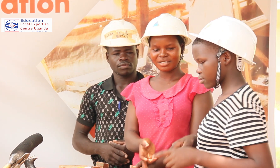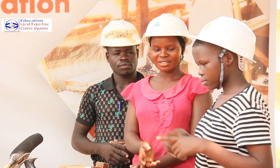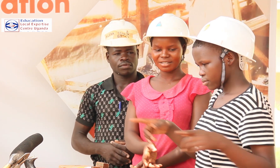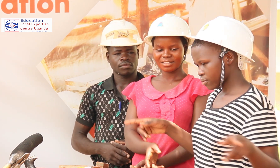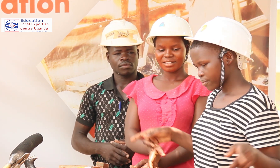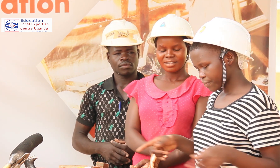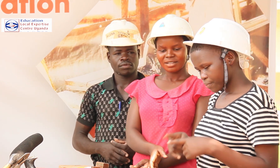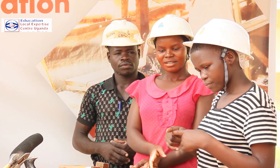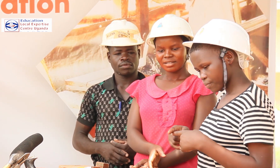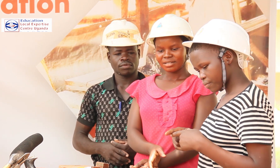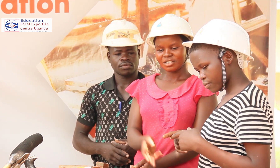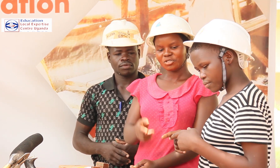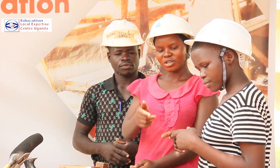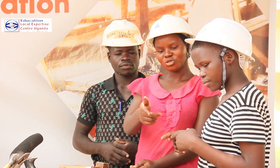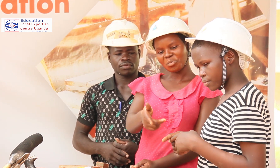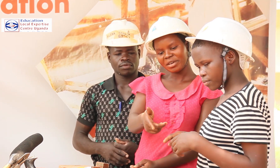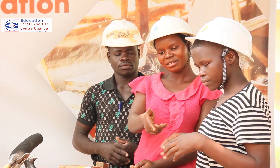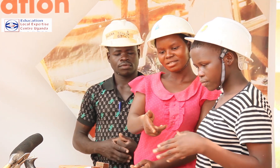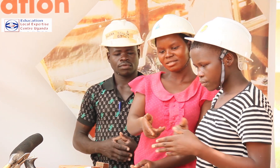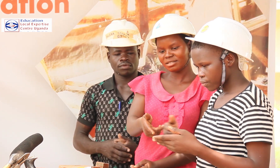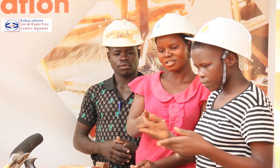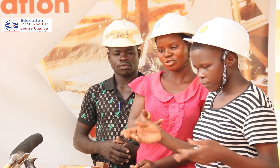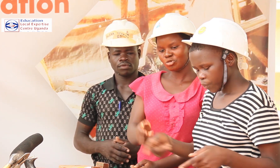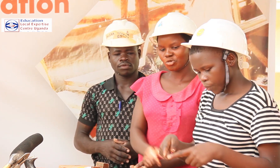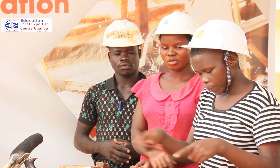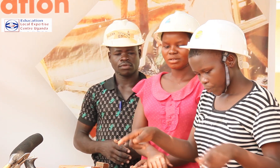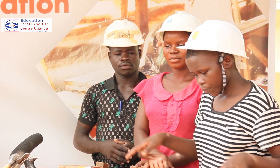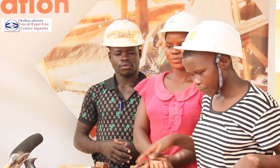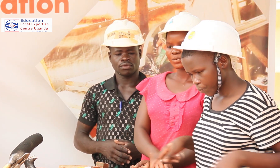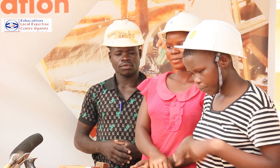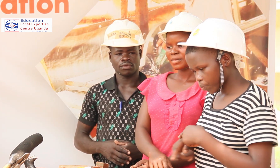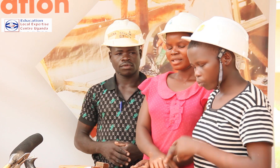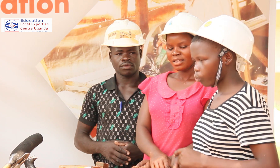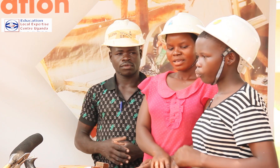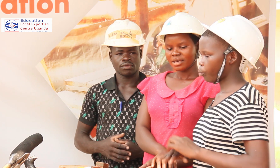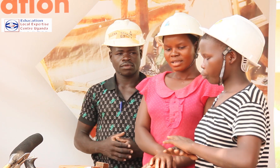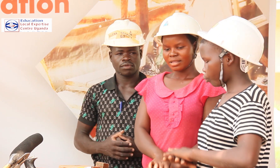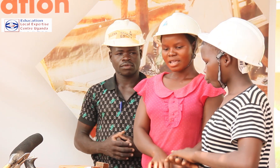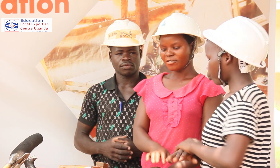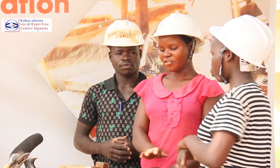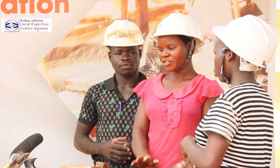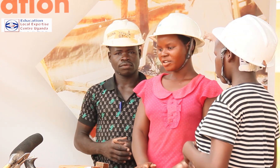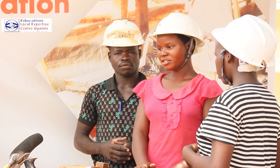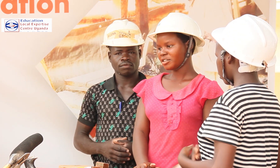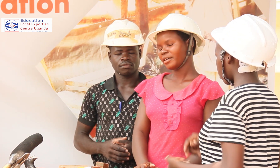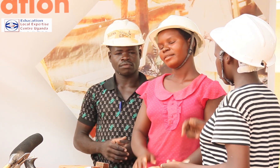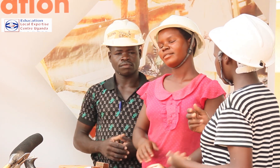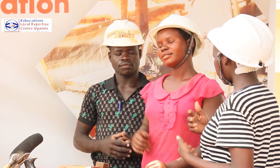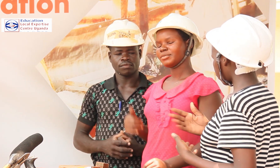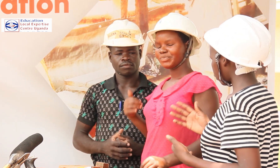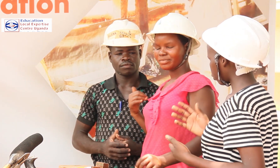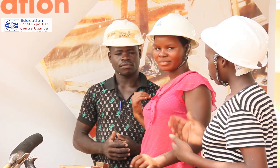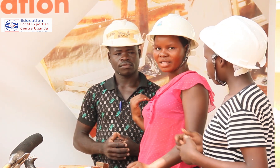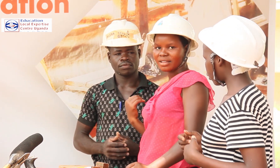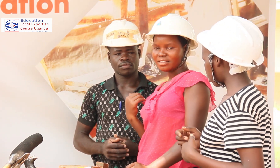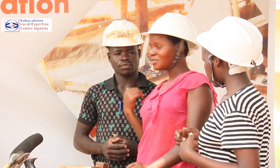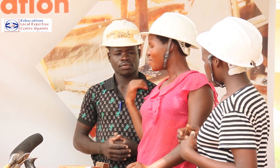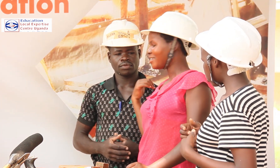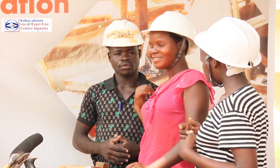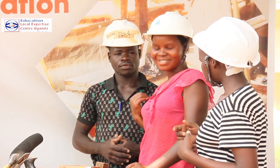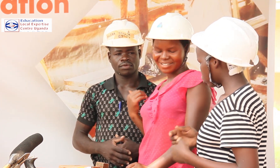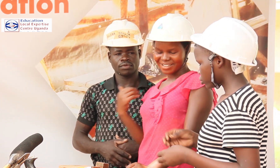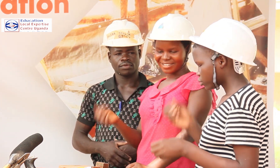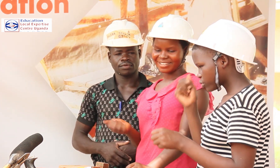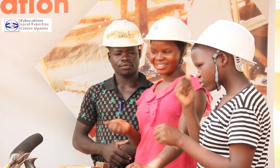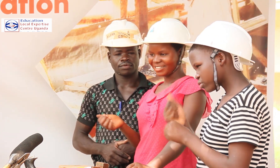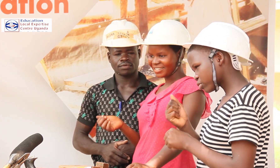finished it, they try to make this stool. They have finished. And this